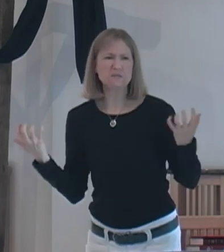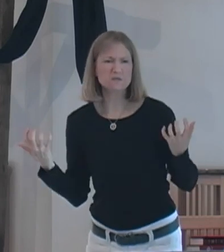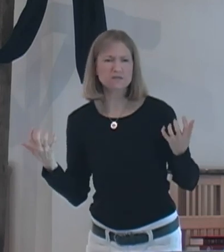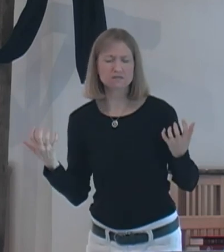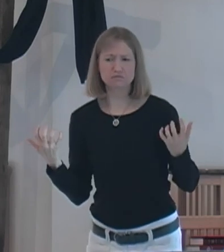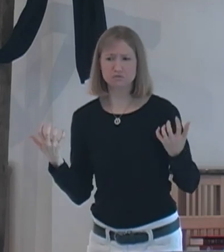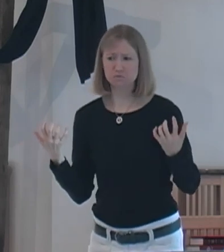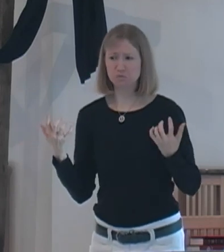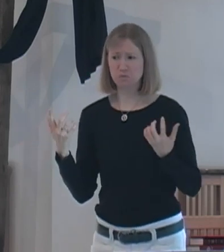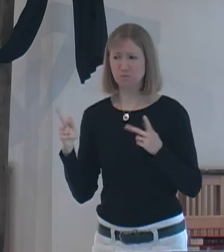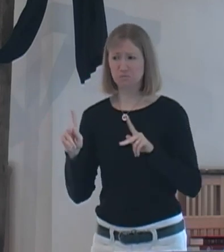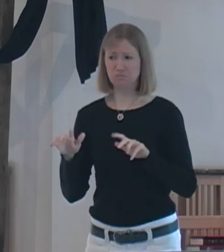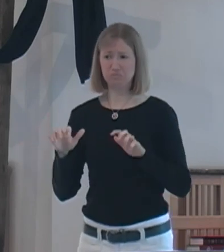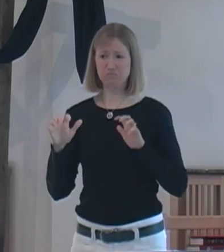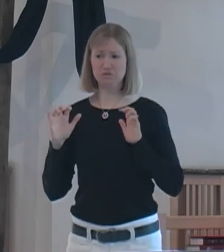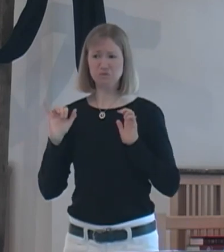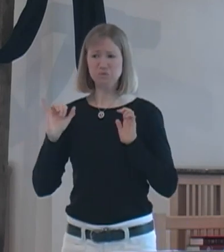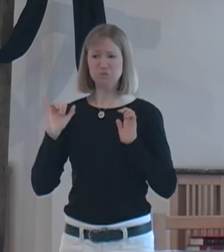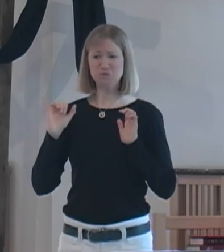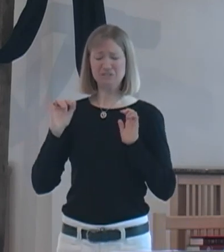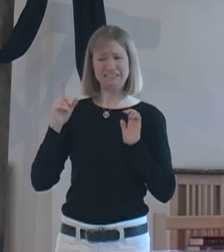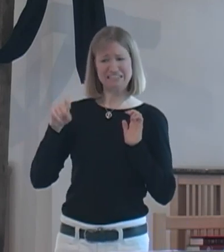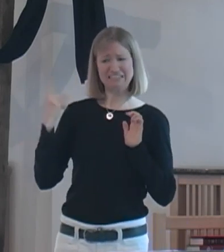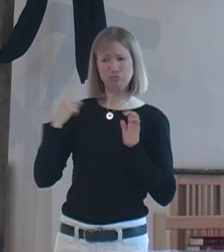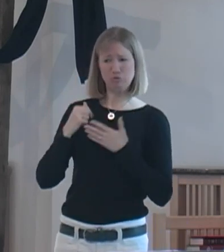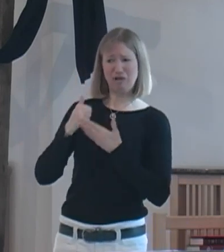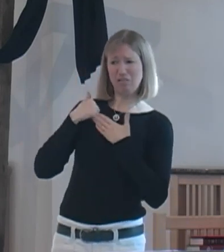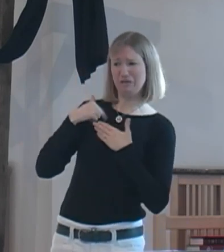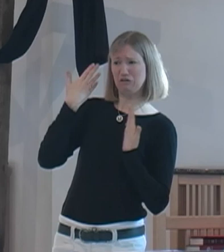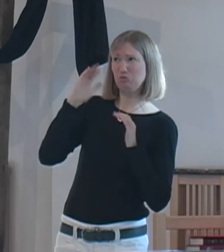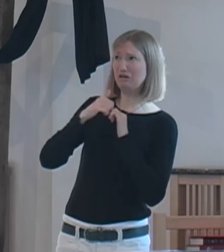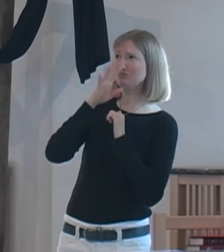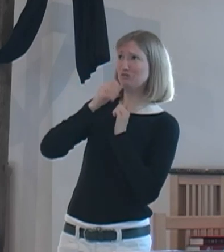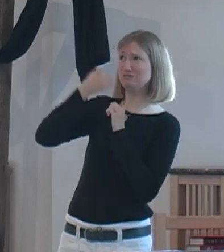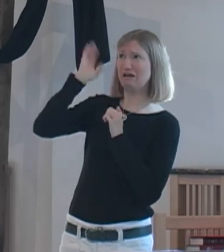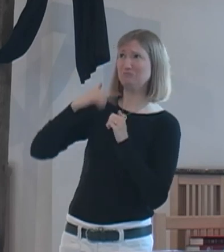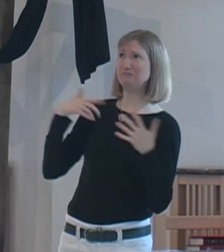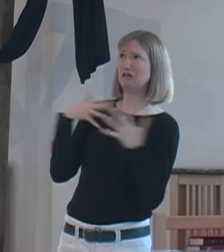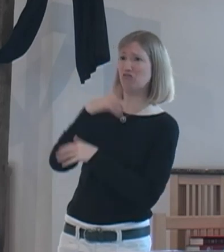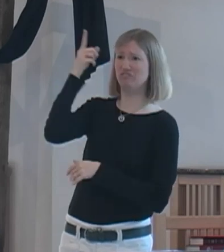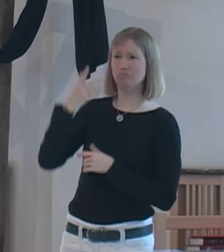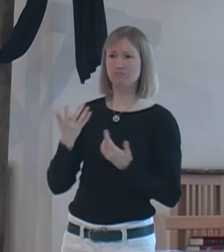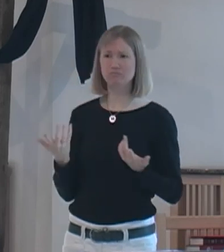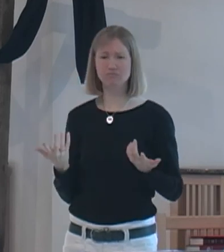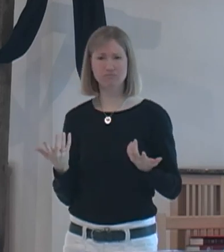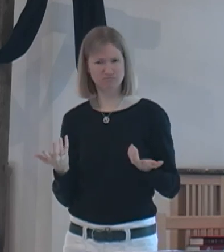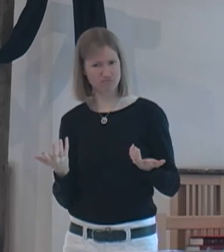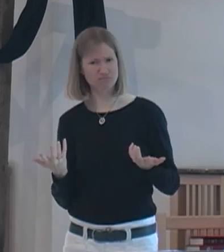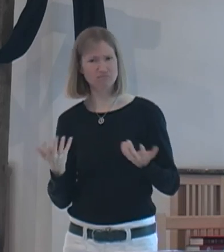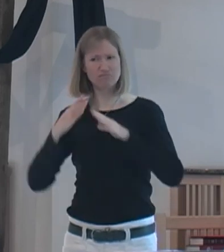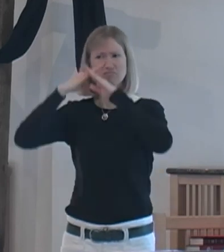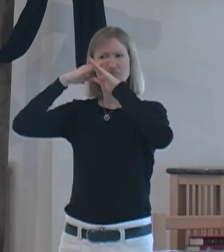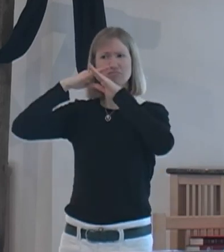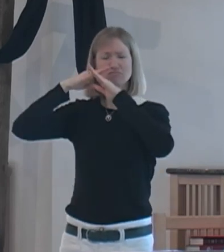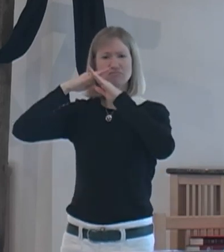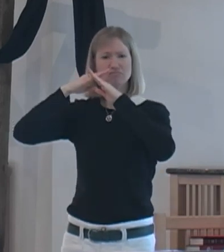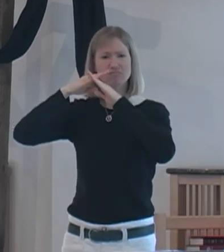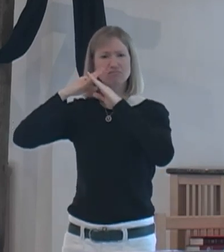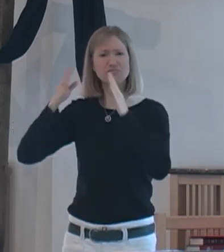running some kind of intervention for you. And it was the church who was the one who gave